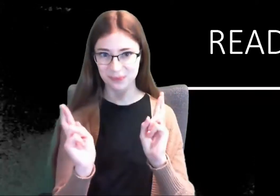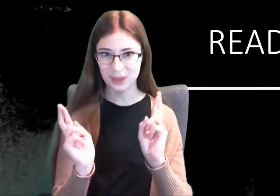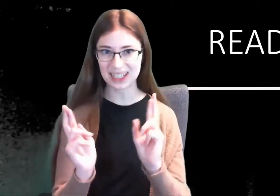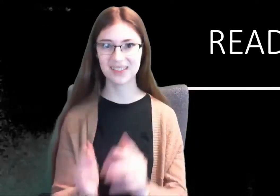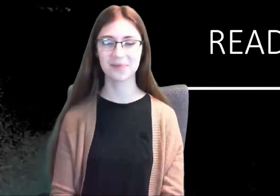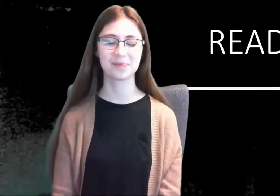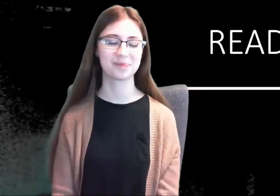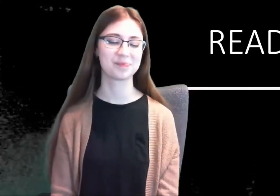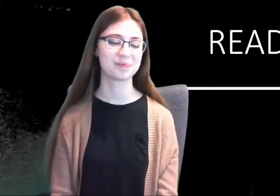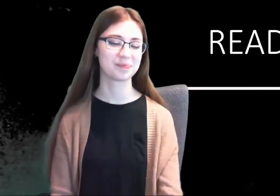Ready.